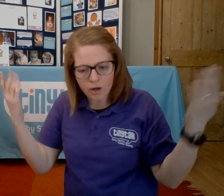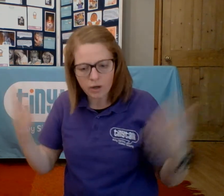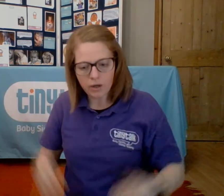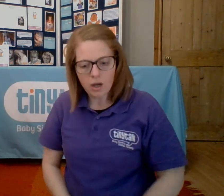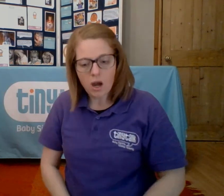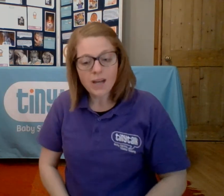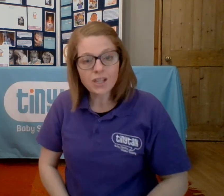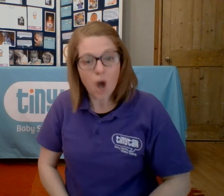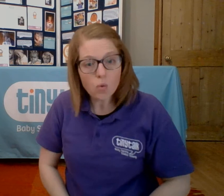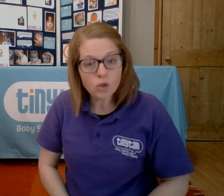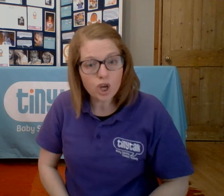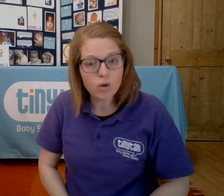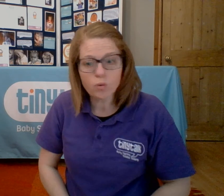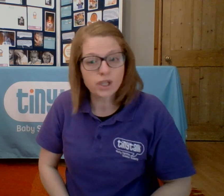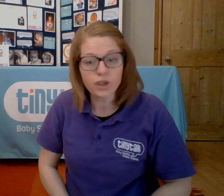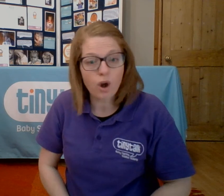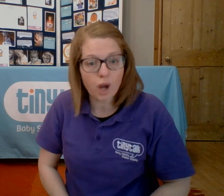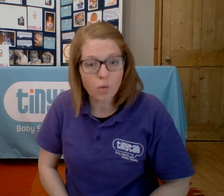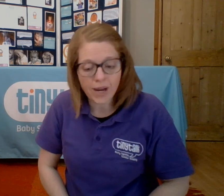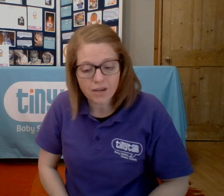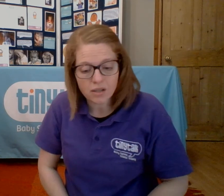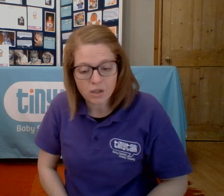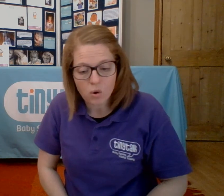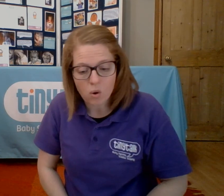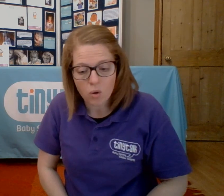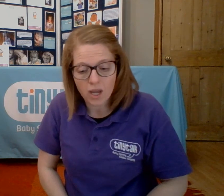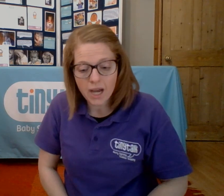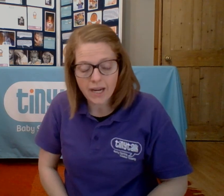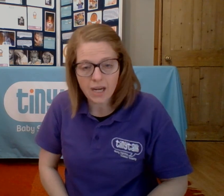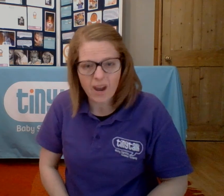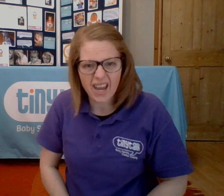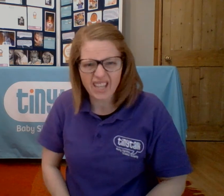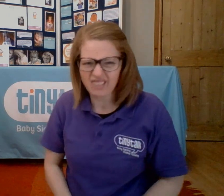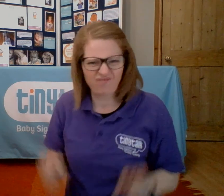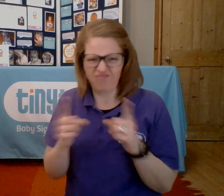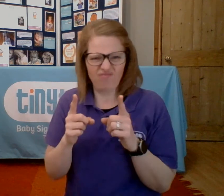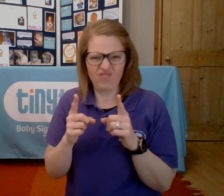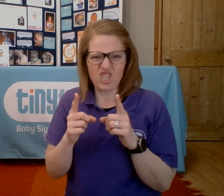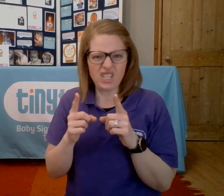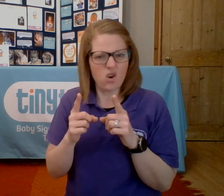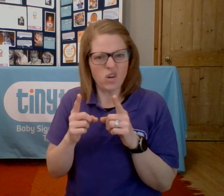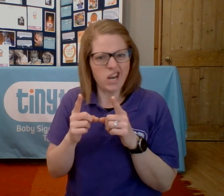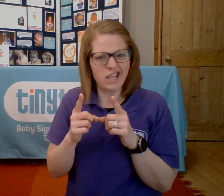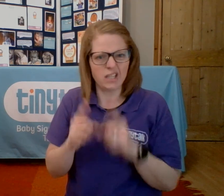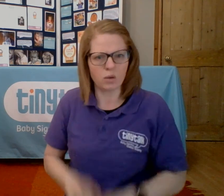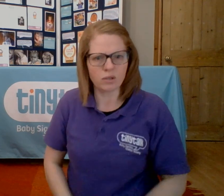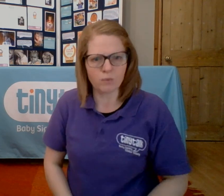I told you, she's got no wings at all. And anyway, She's not nearly so small.